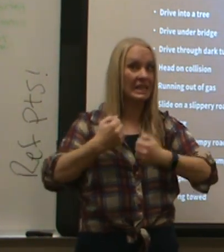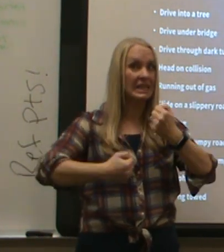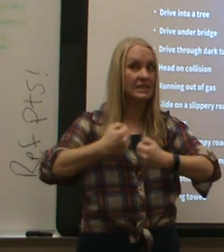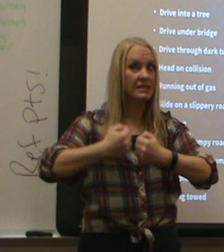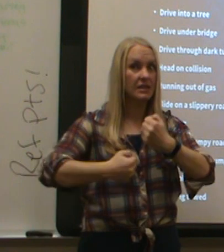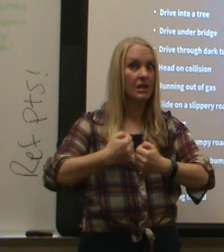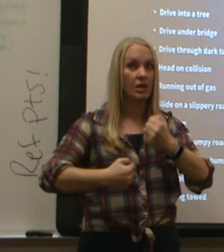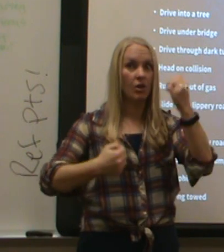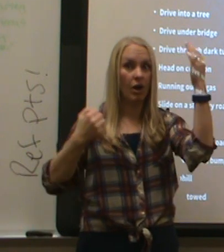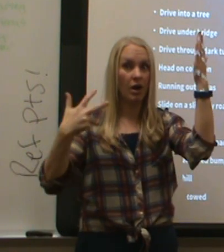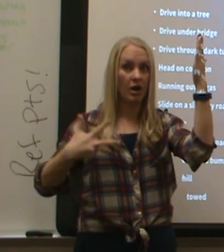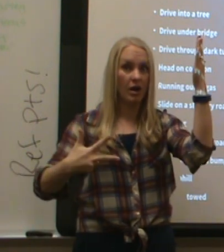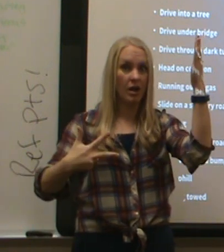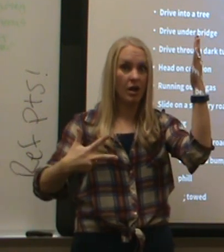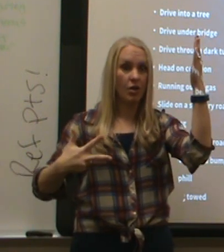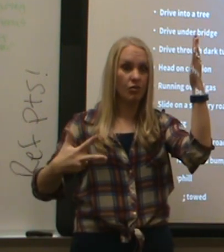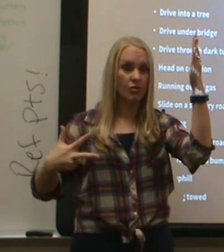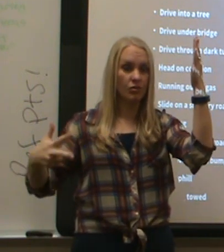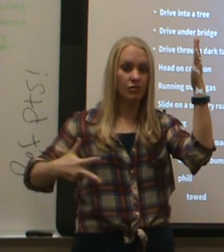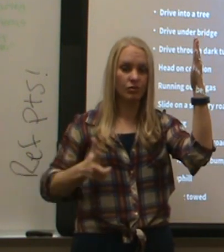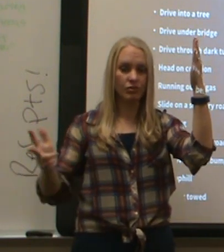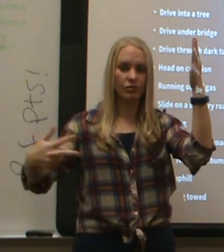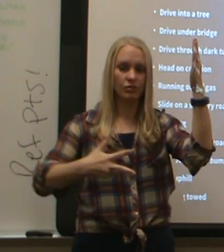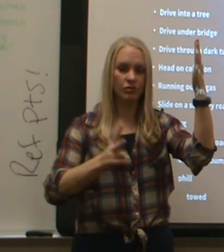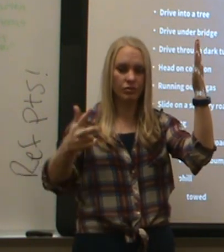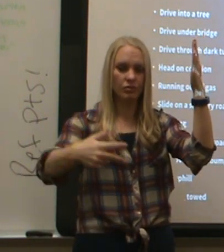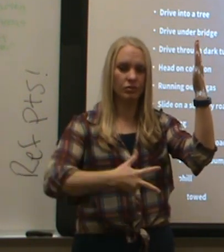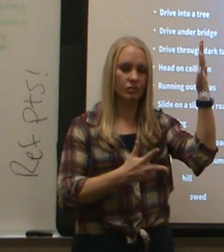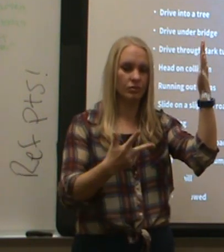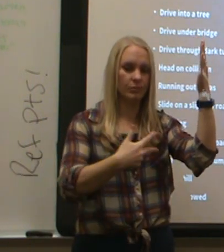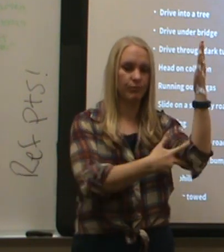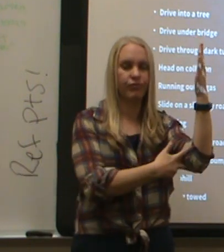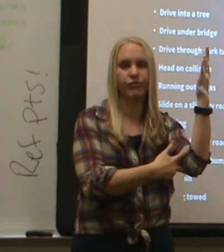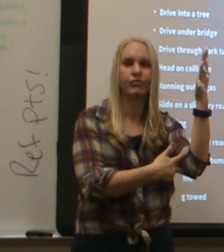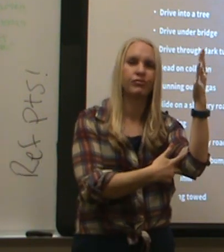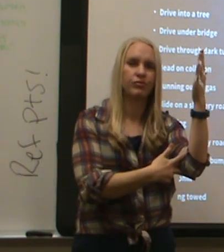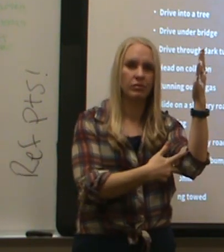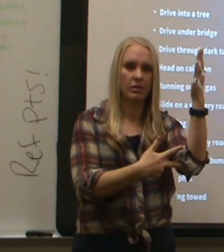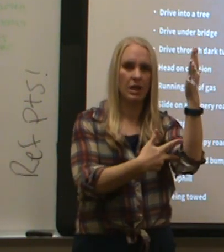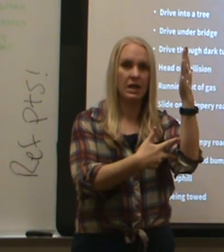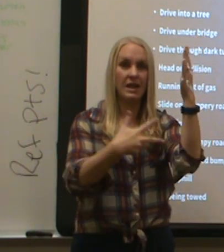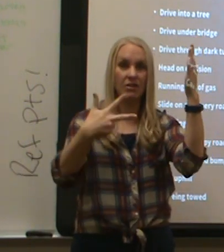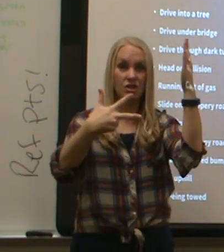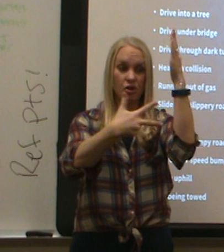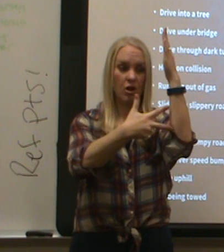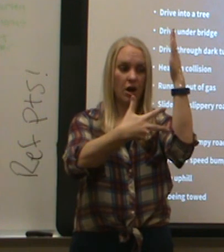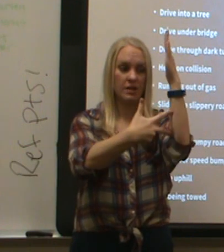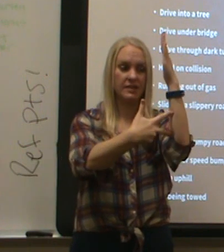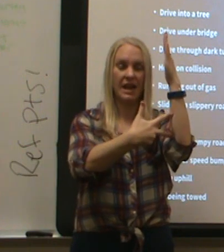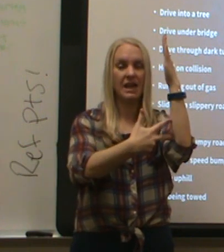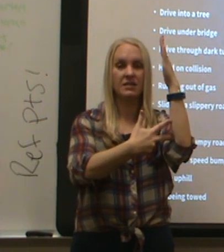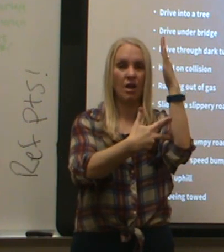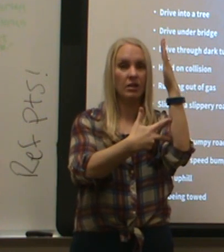is. Car. Now, does your car stay